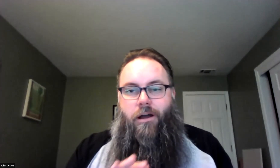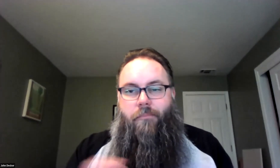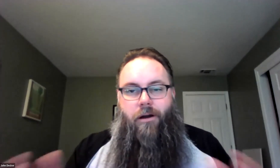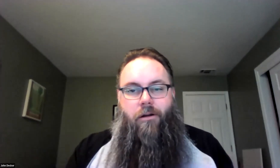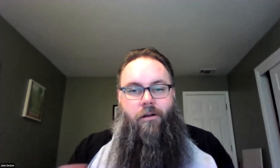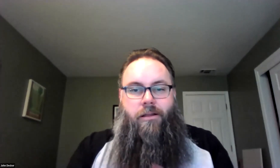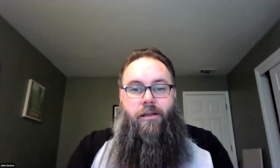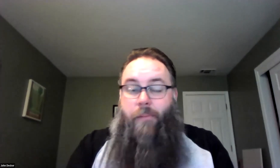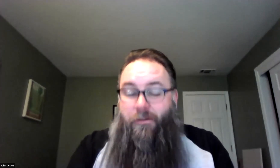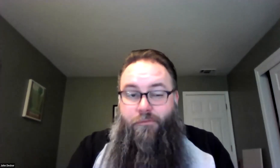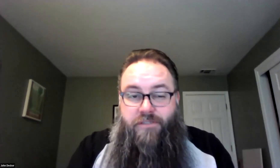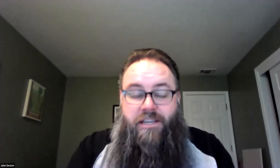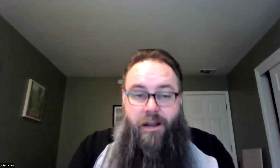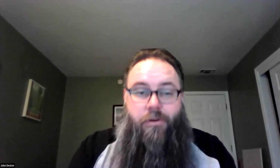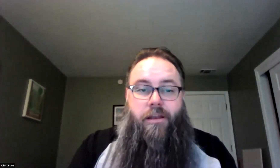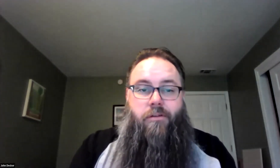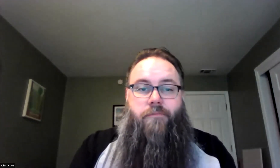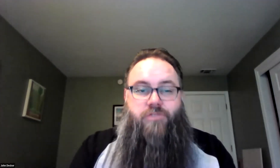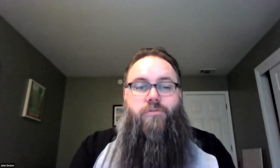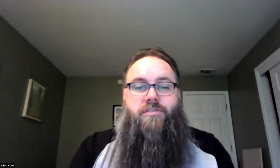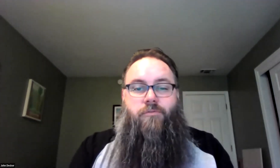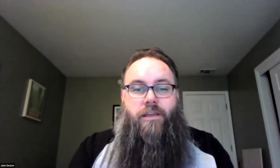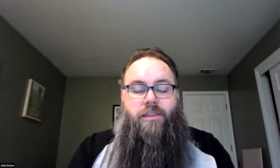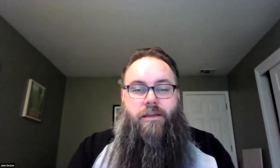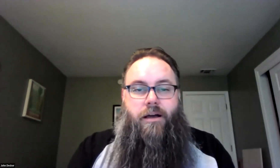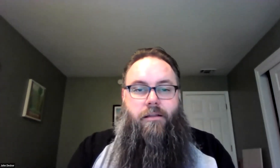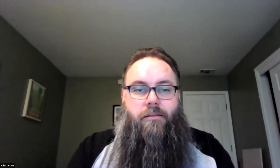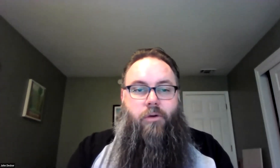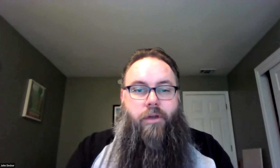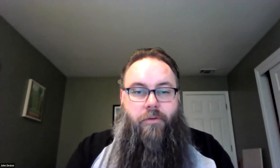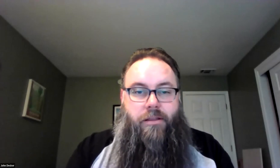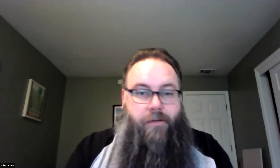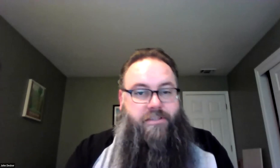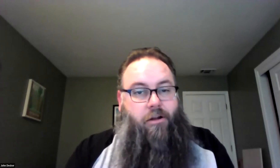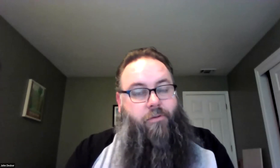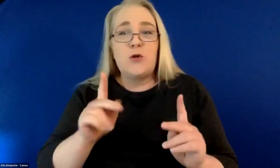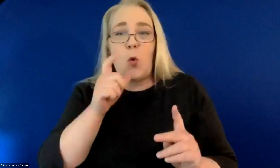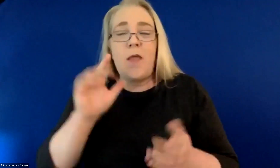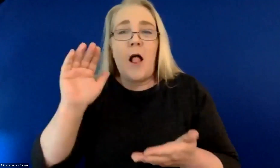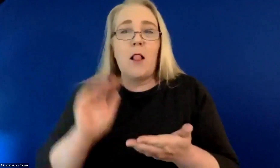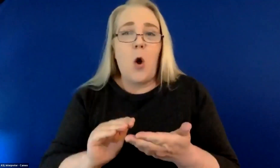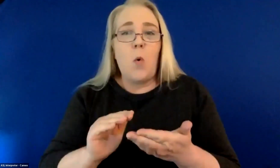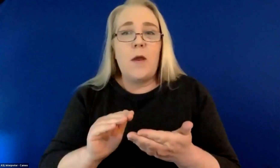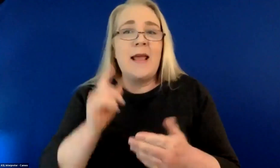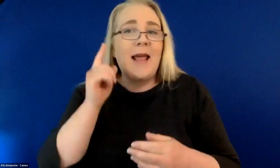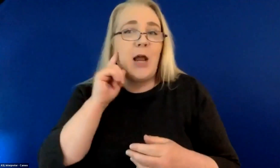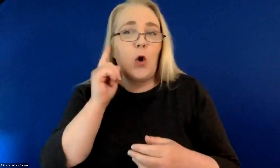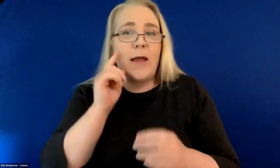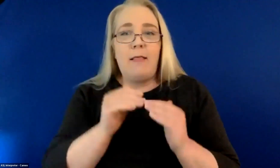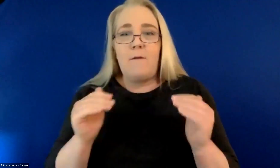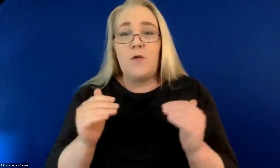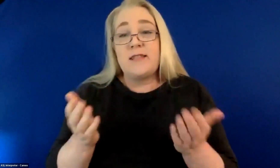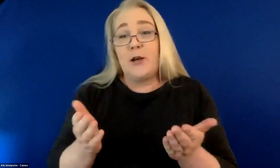for our about 1,500 individuals with lower hearing levels at our regional center.